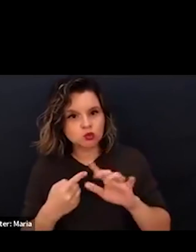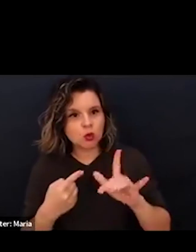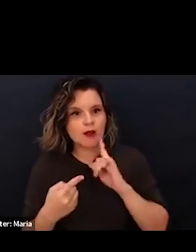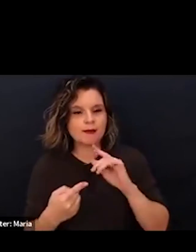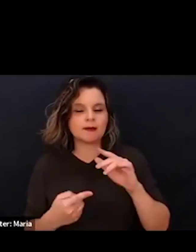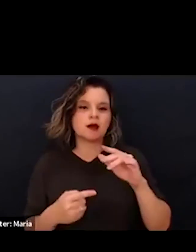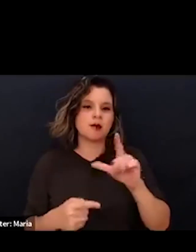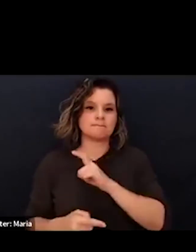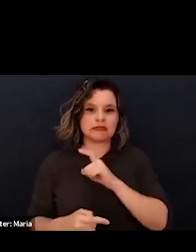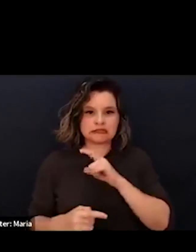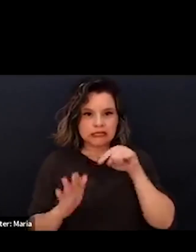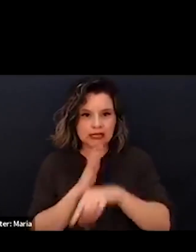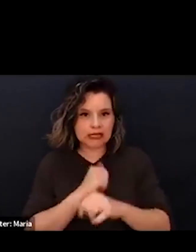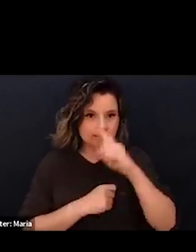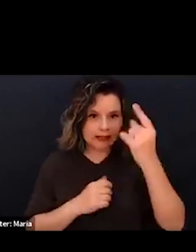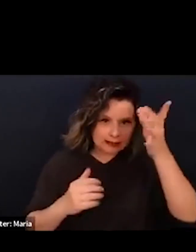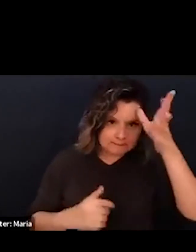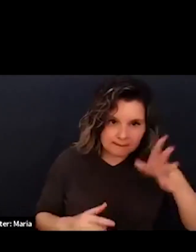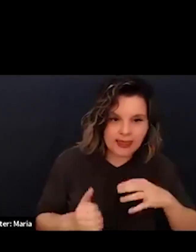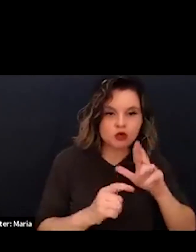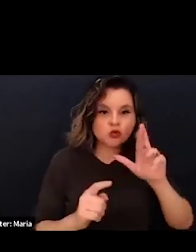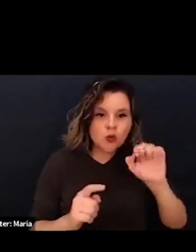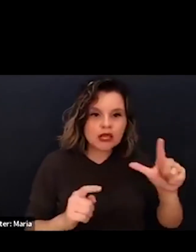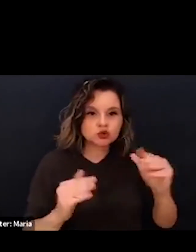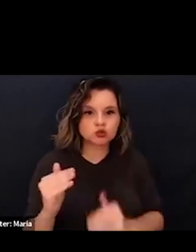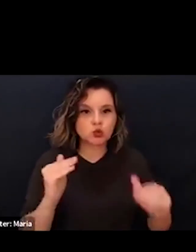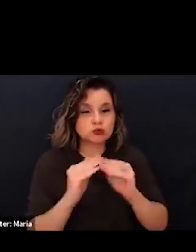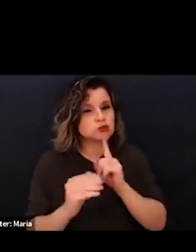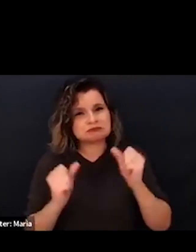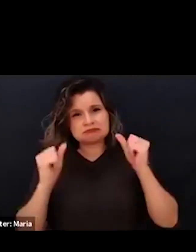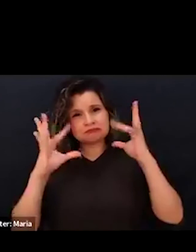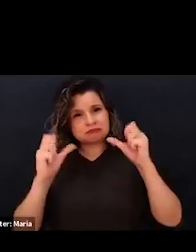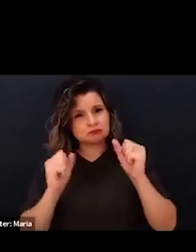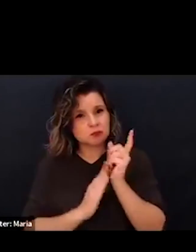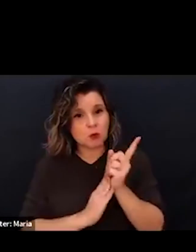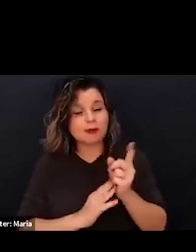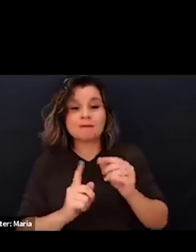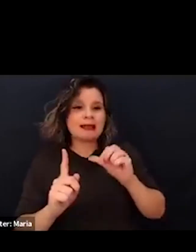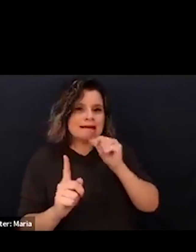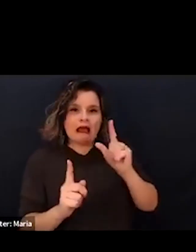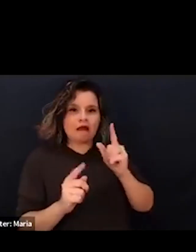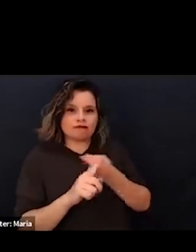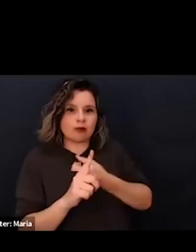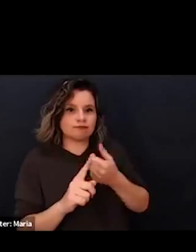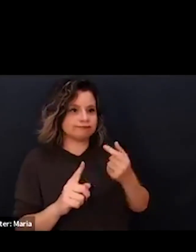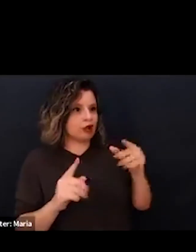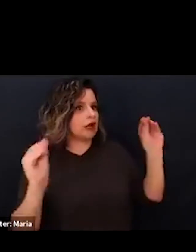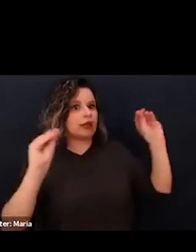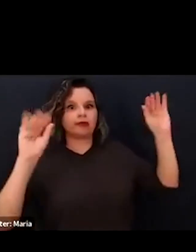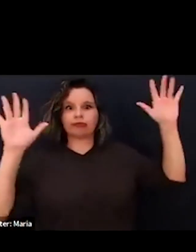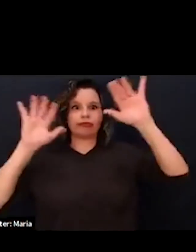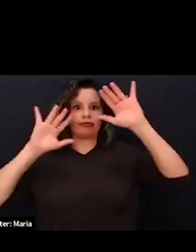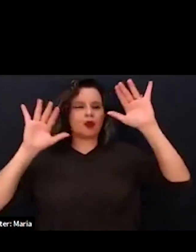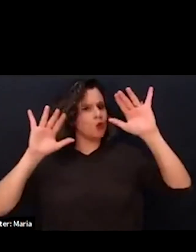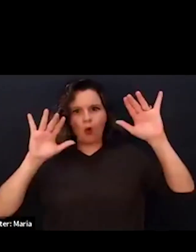killing of unarmed black men and racial justice. And it's an incredible moment, right? But that didn't come out of nowhere either. There's a long history